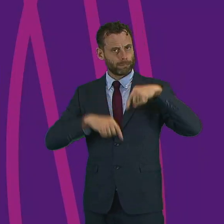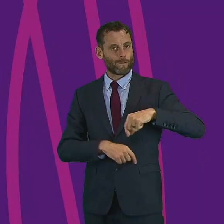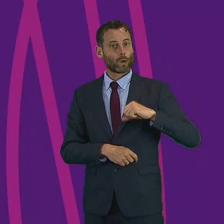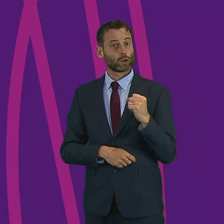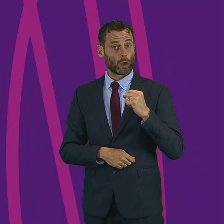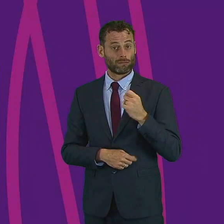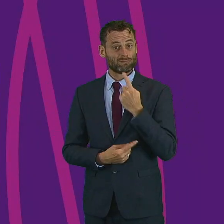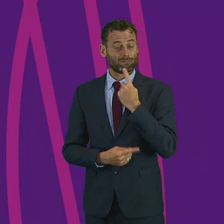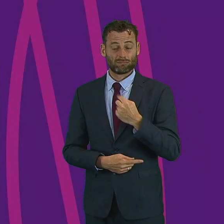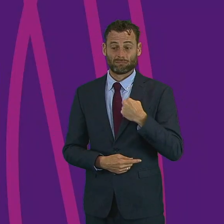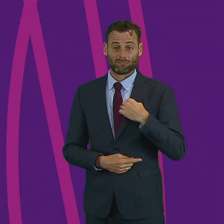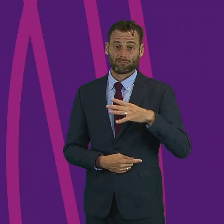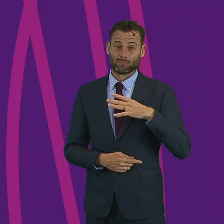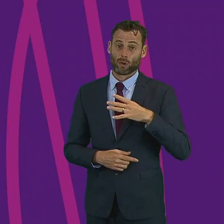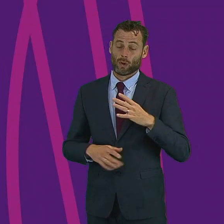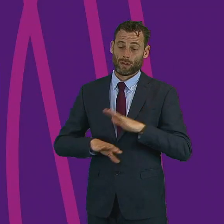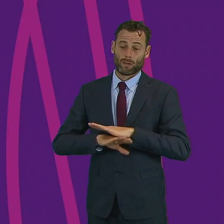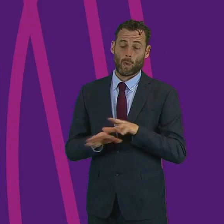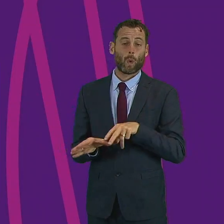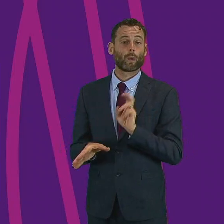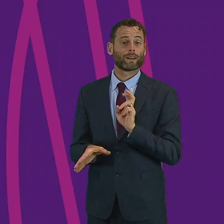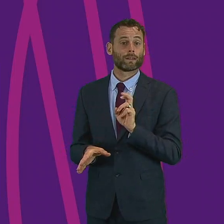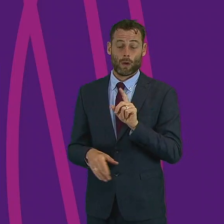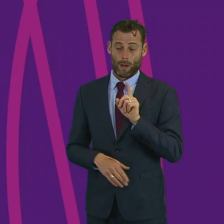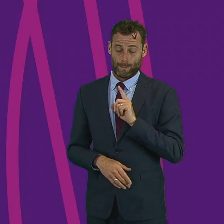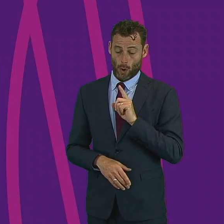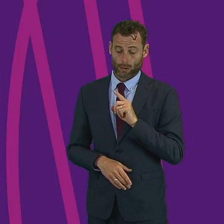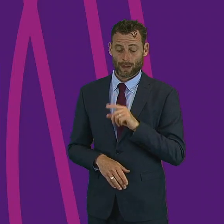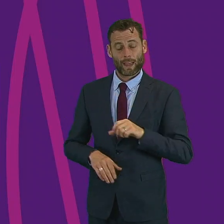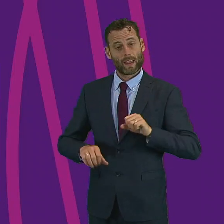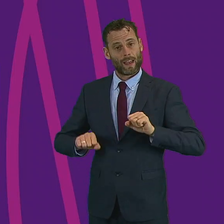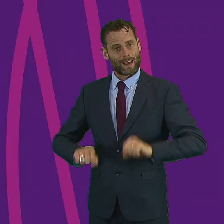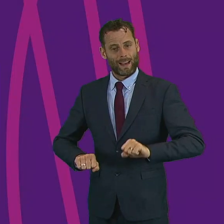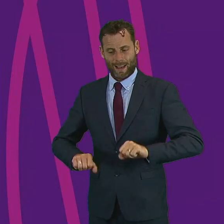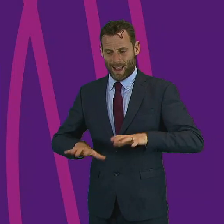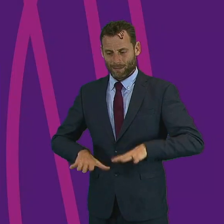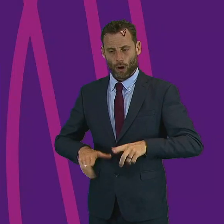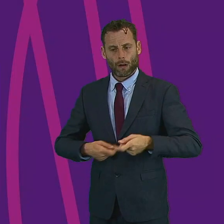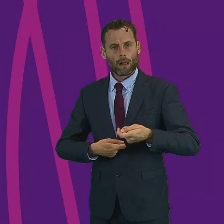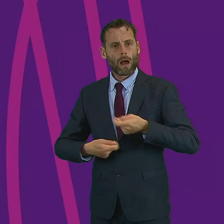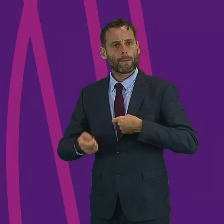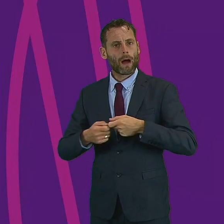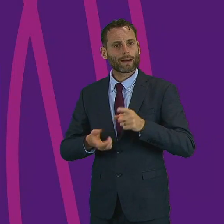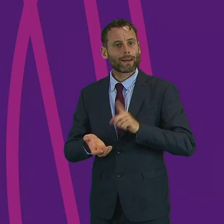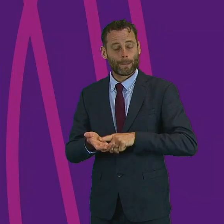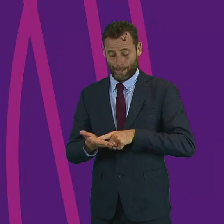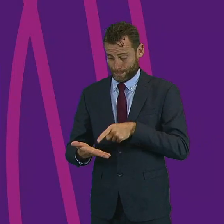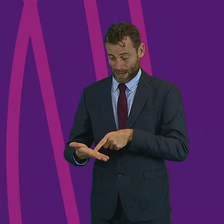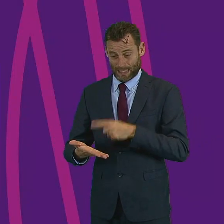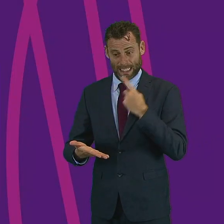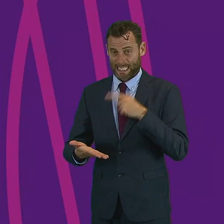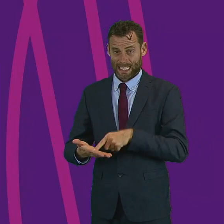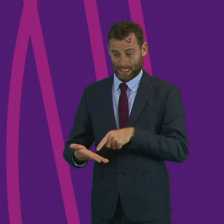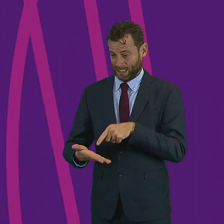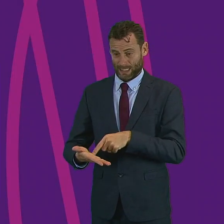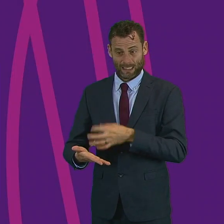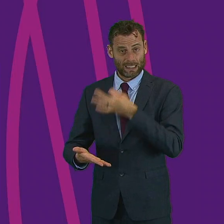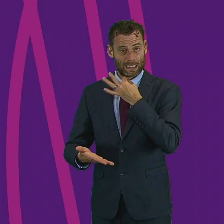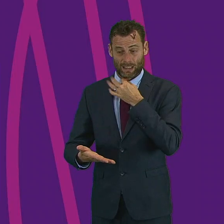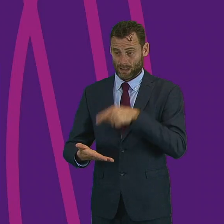hasn't been enough in the way of preventative early intervention services, so people end up referred into specialist